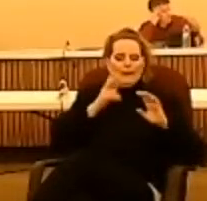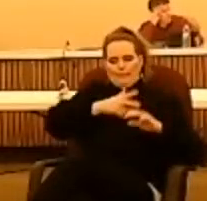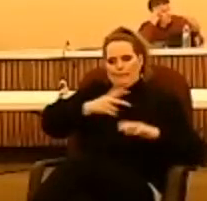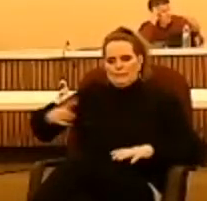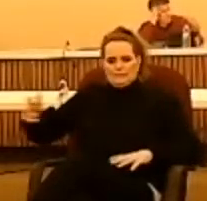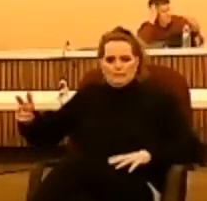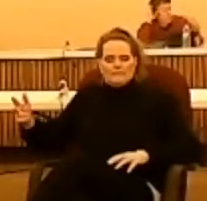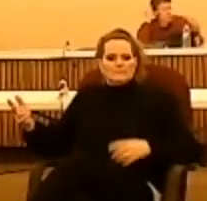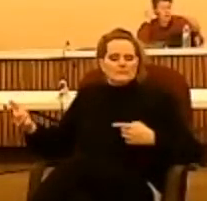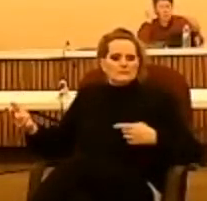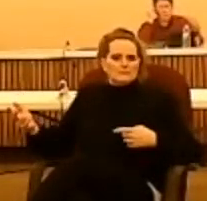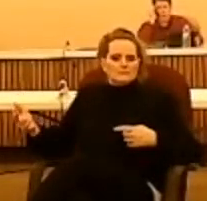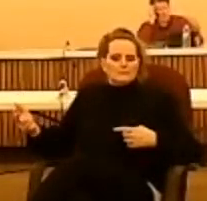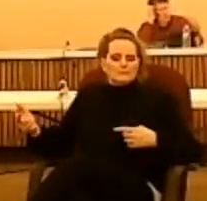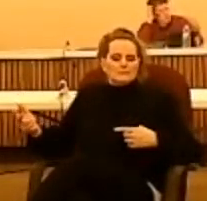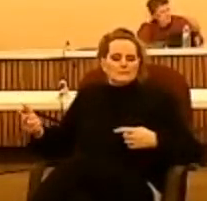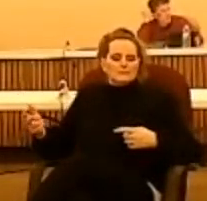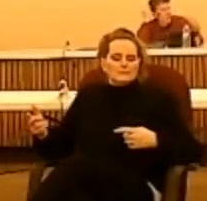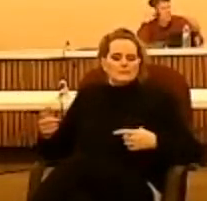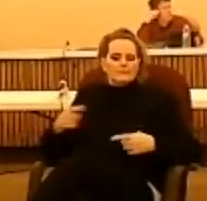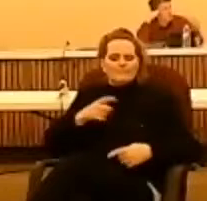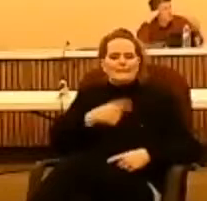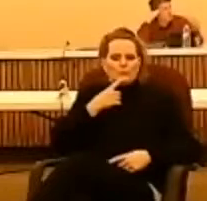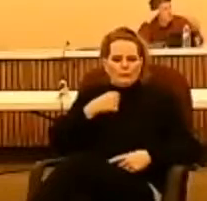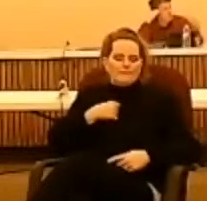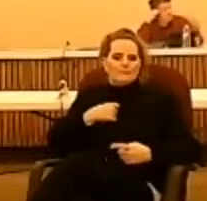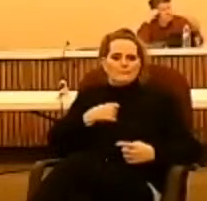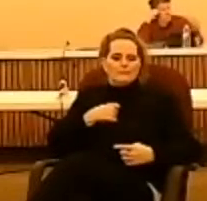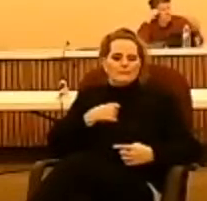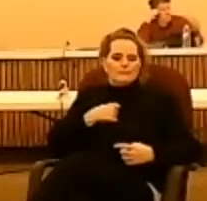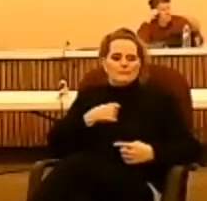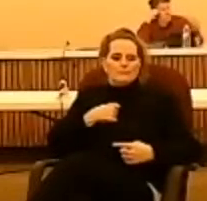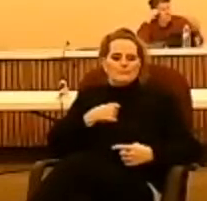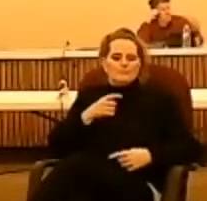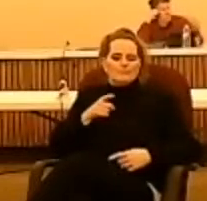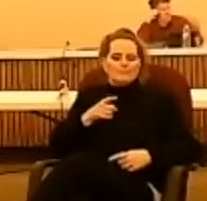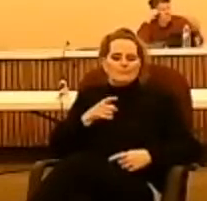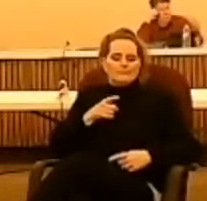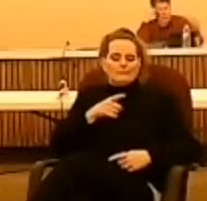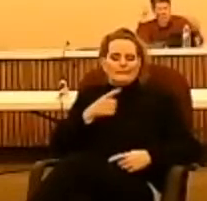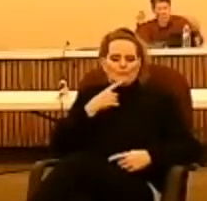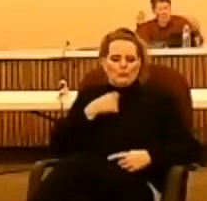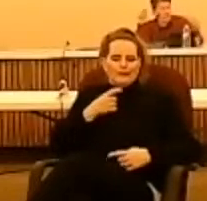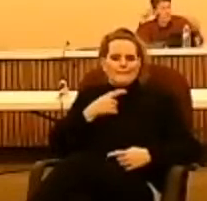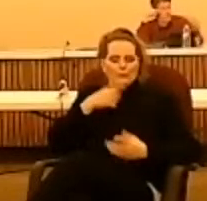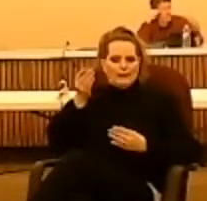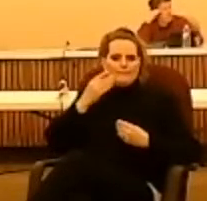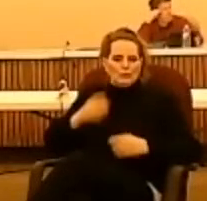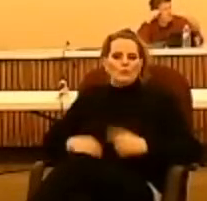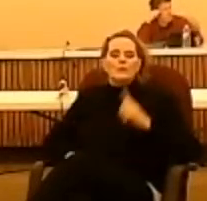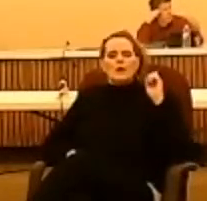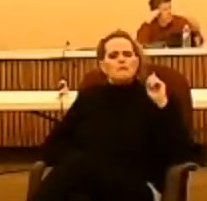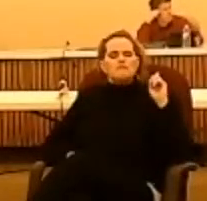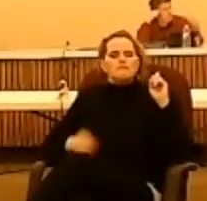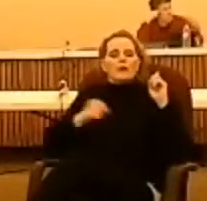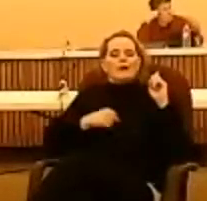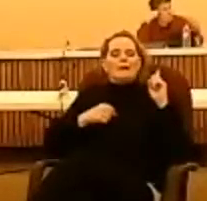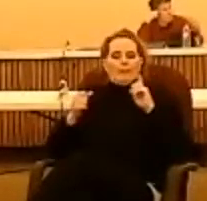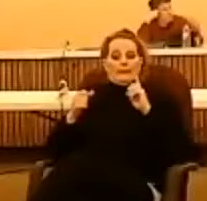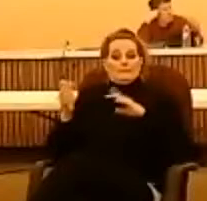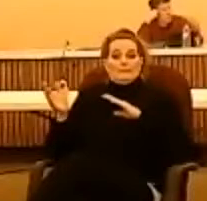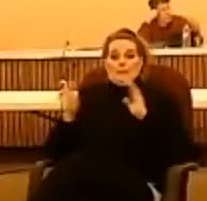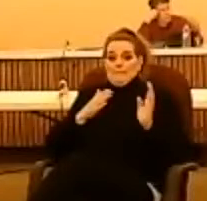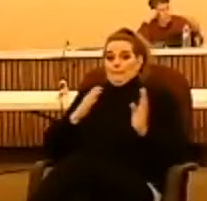spots, and they said, dude, yes, I didn't get any response yet. So that's going to be up to the planning